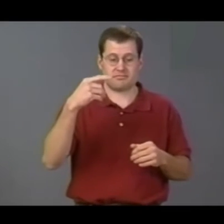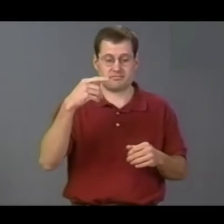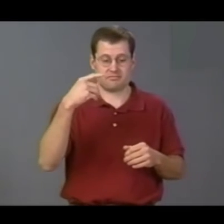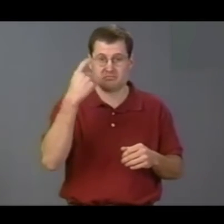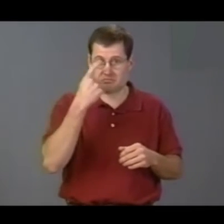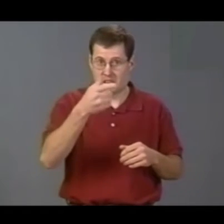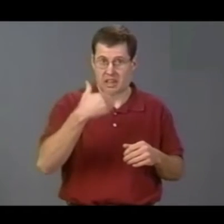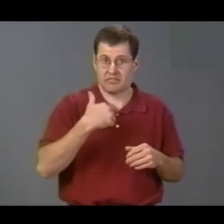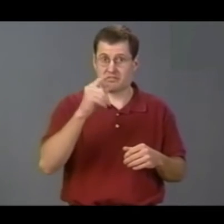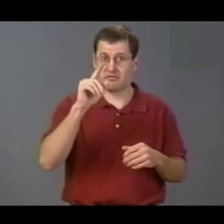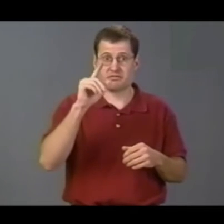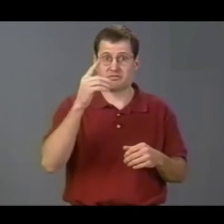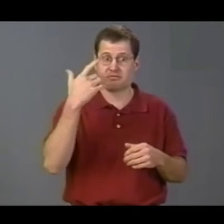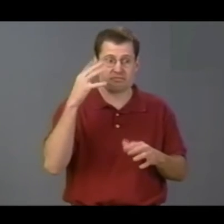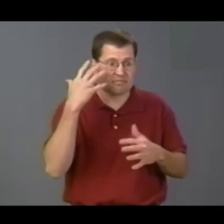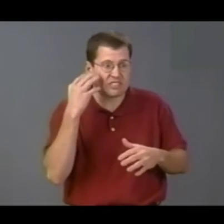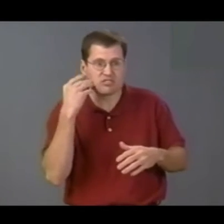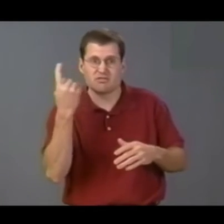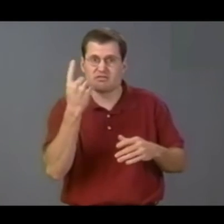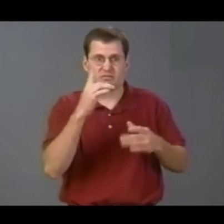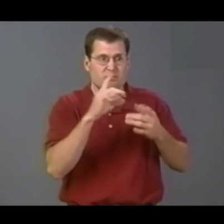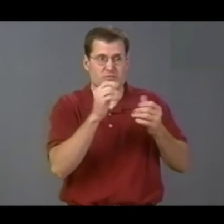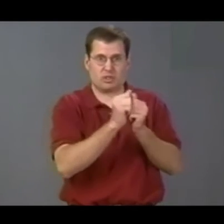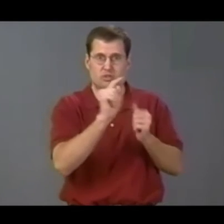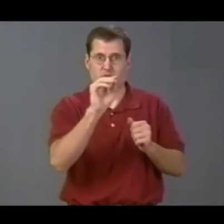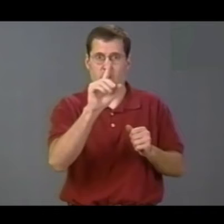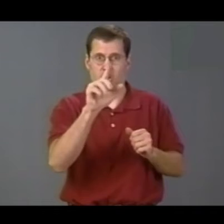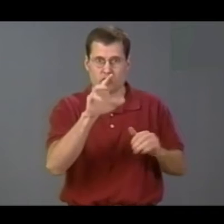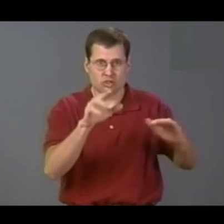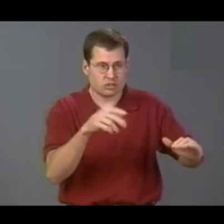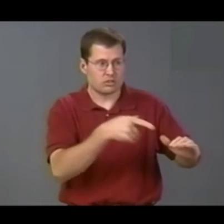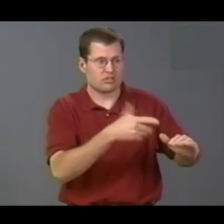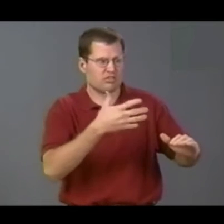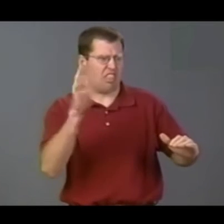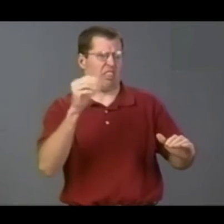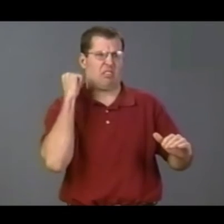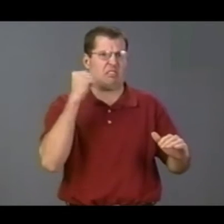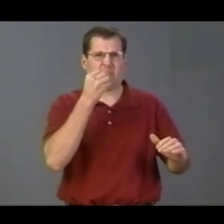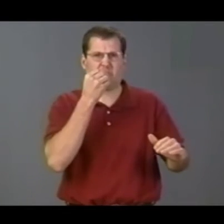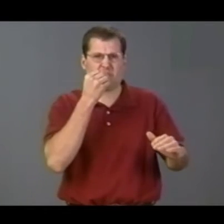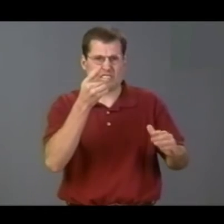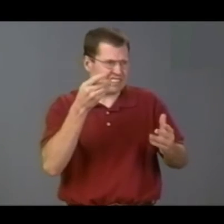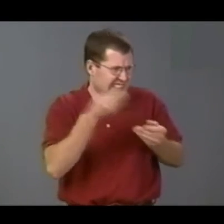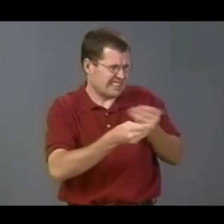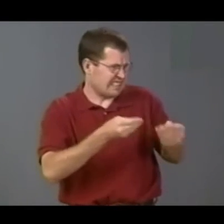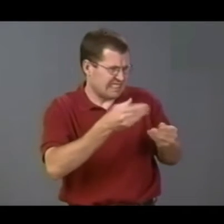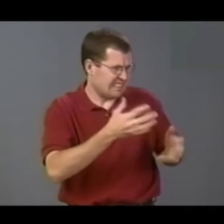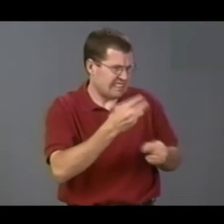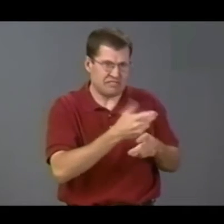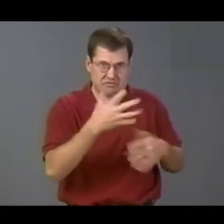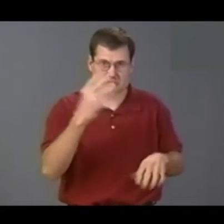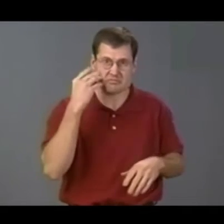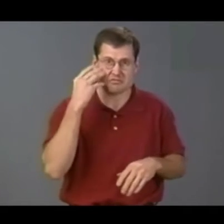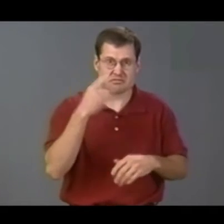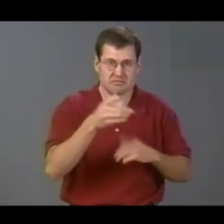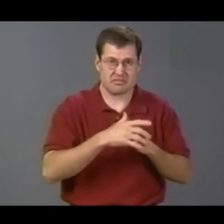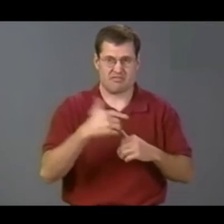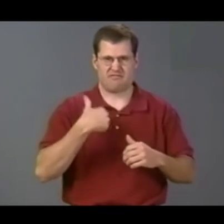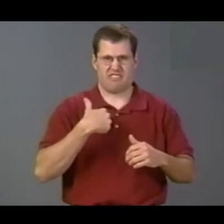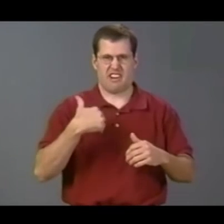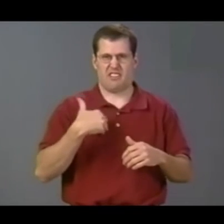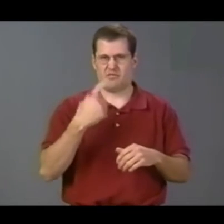Hi. So I want to tell you about my experience with a toddler who's a picky